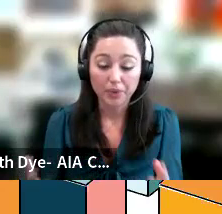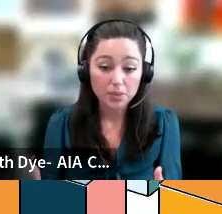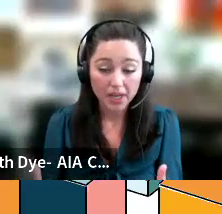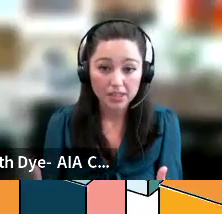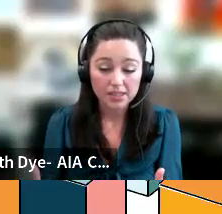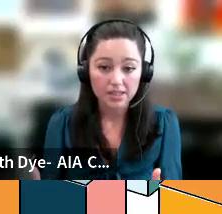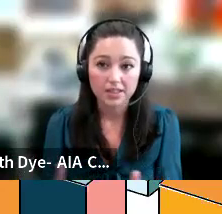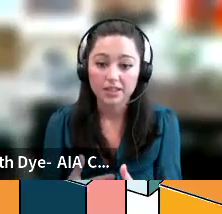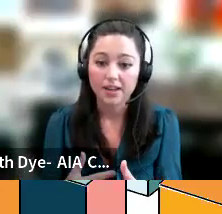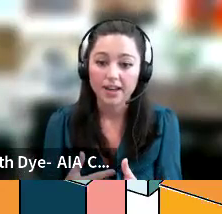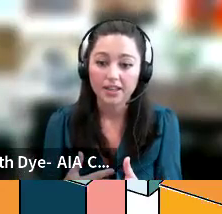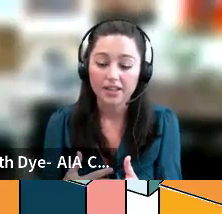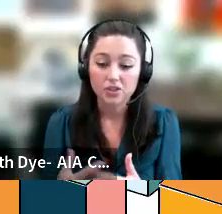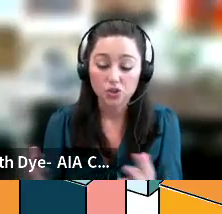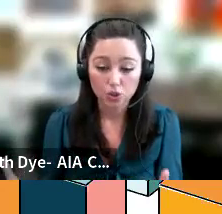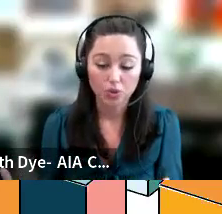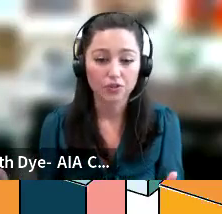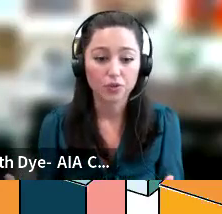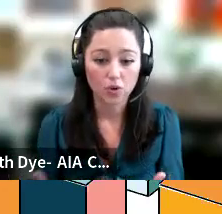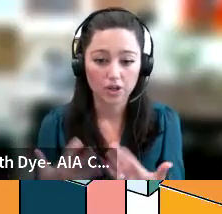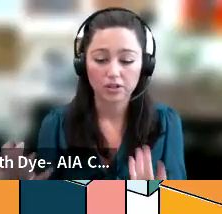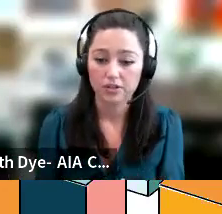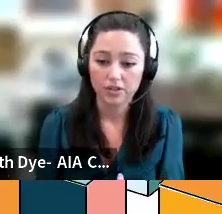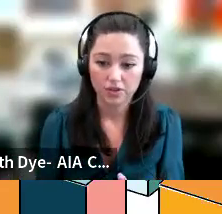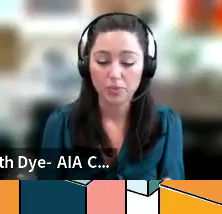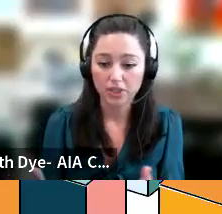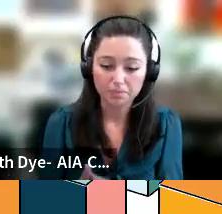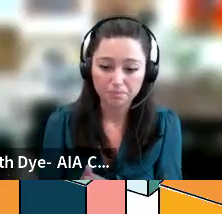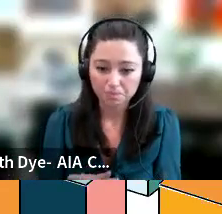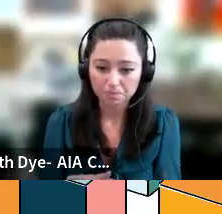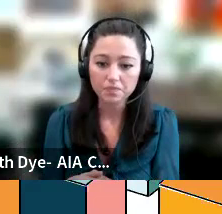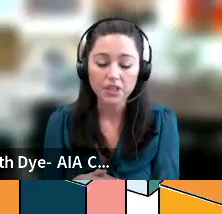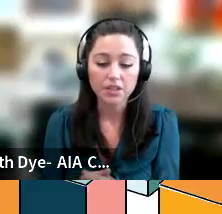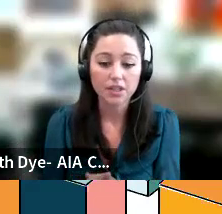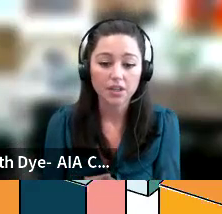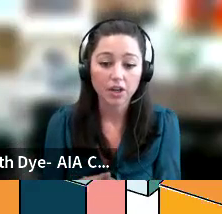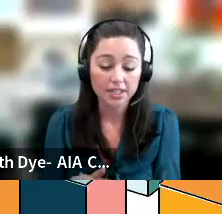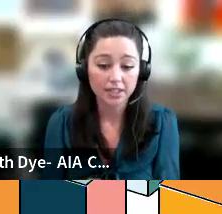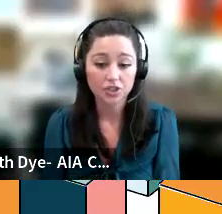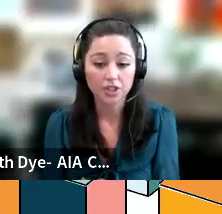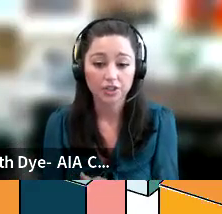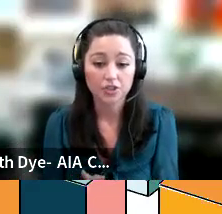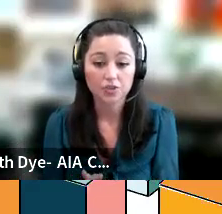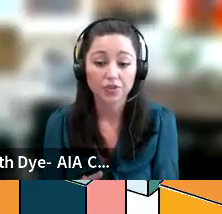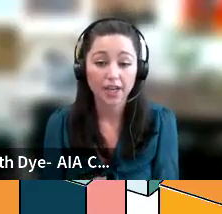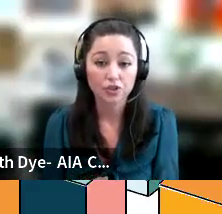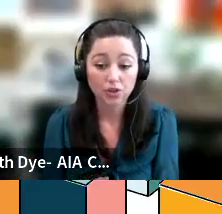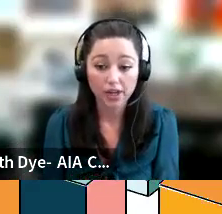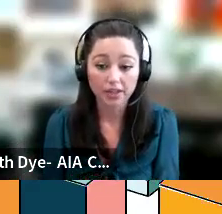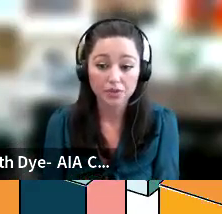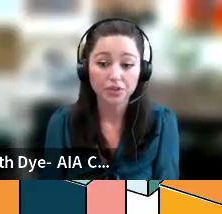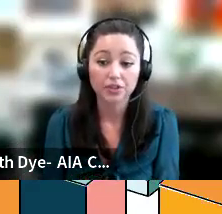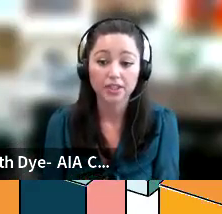a public space and that it's suitable for the building. The architect and engineers